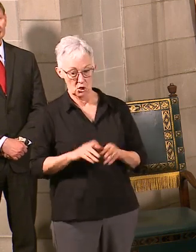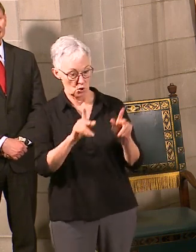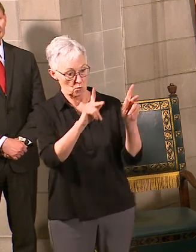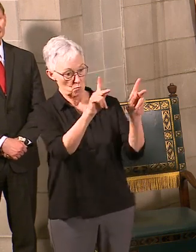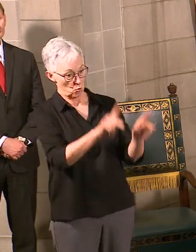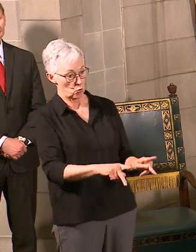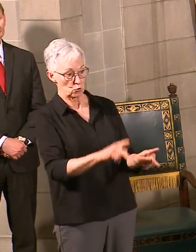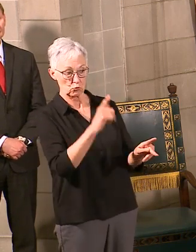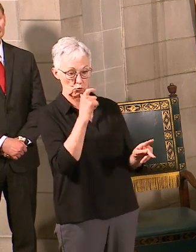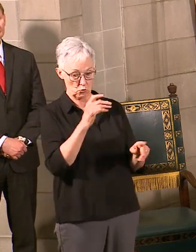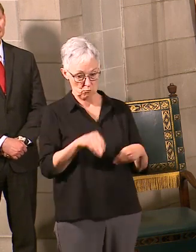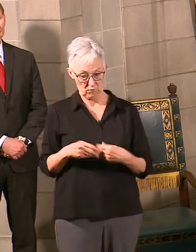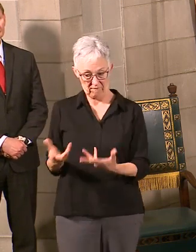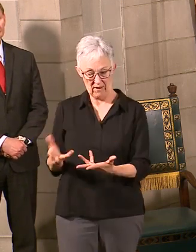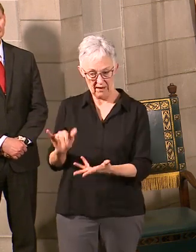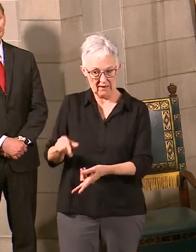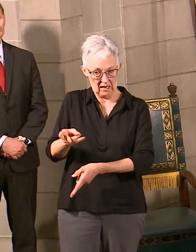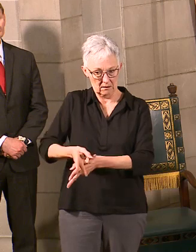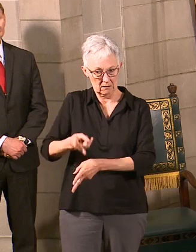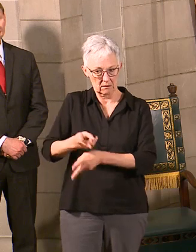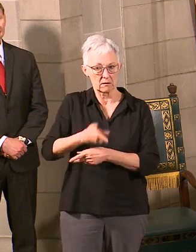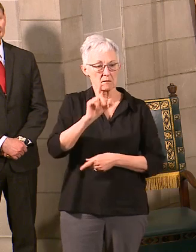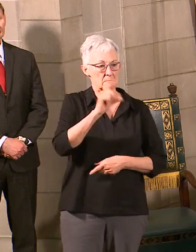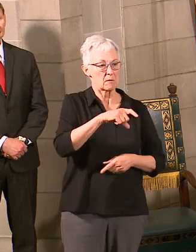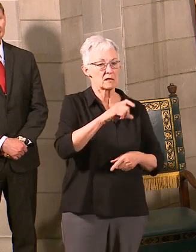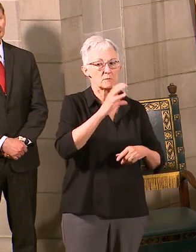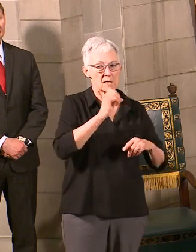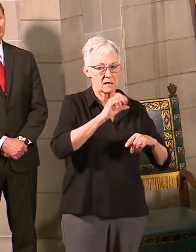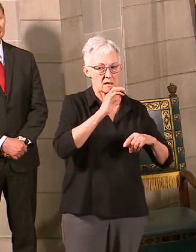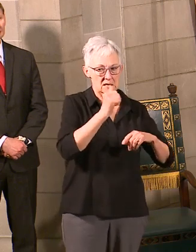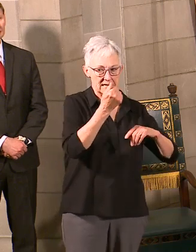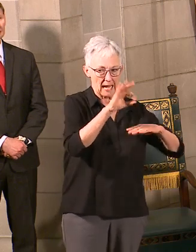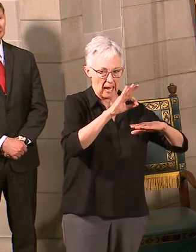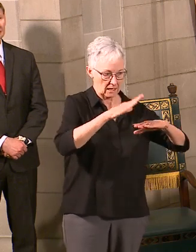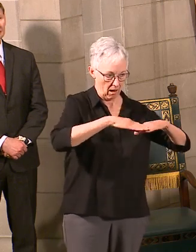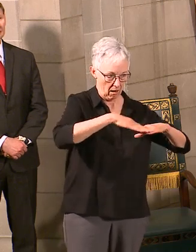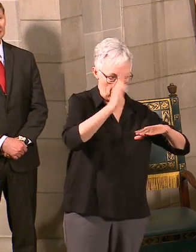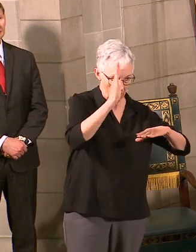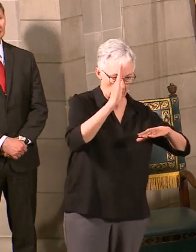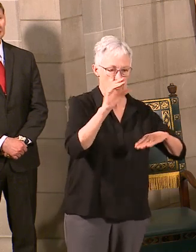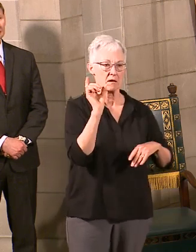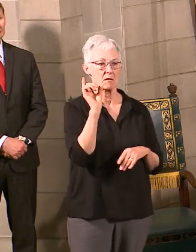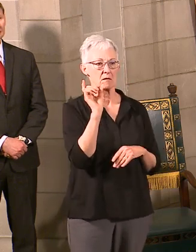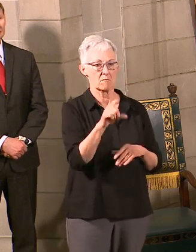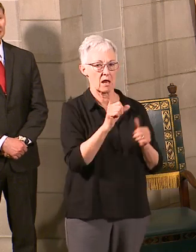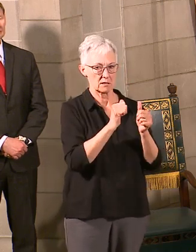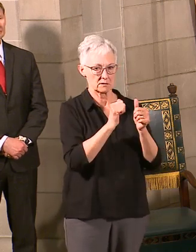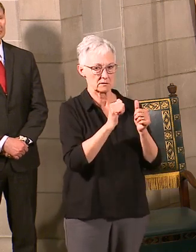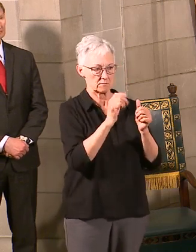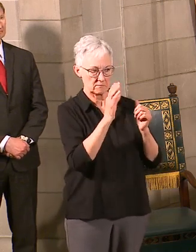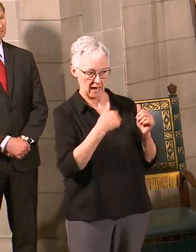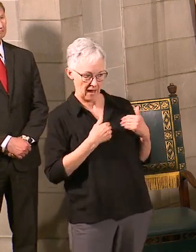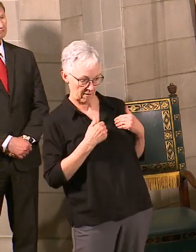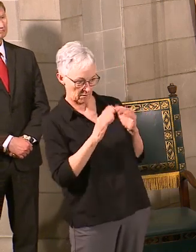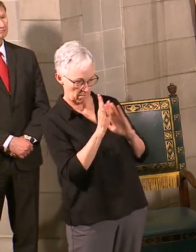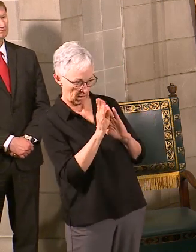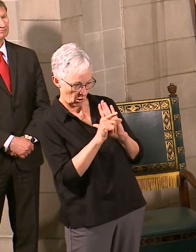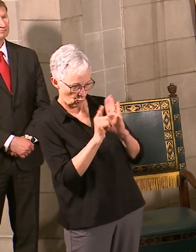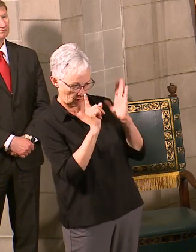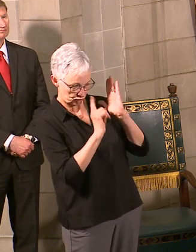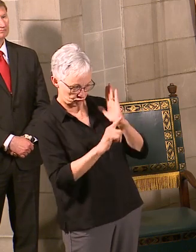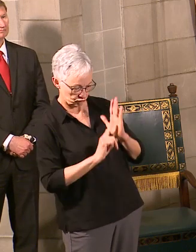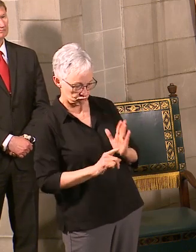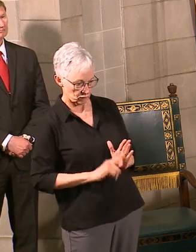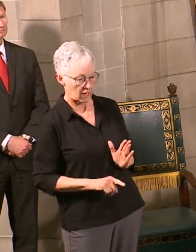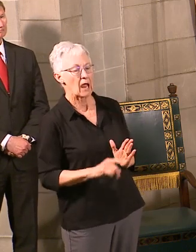providing in-home care still must be 19 years of age, pass all applicable background and criminal background checks, and complete the department's health and